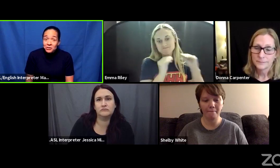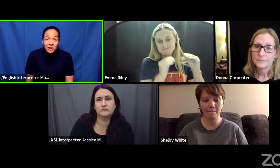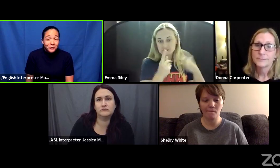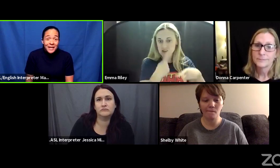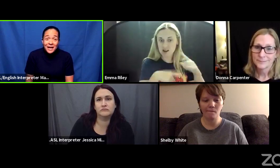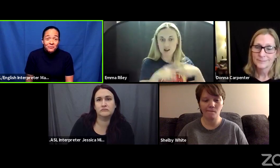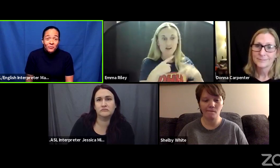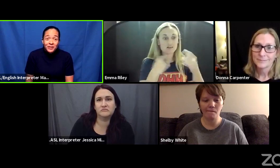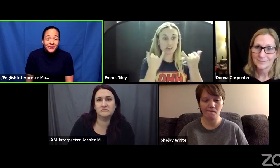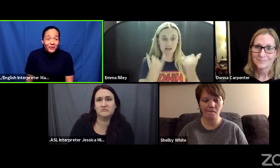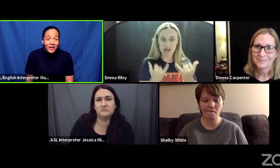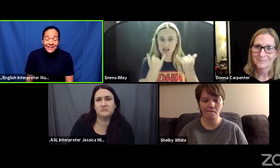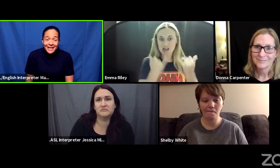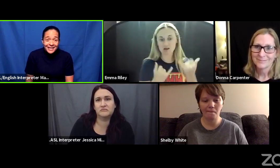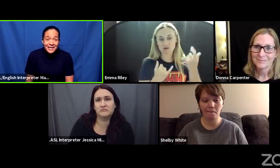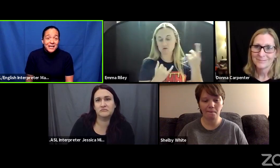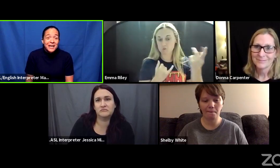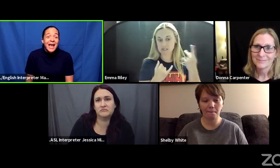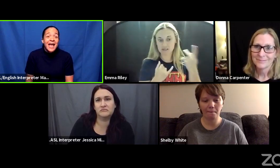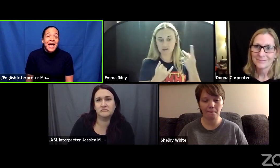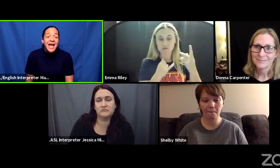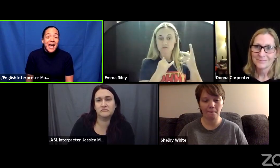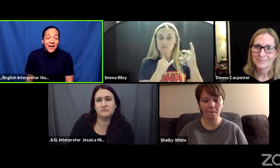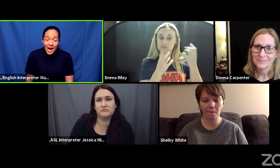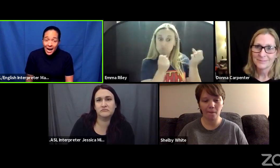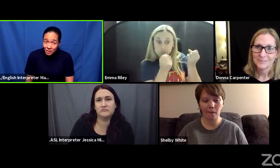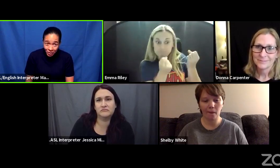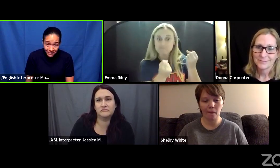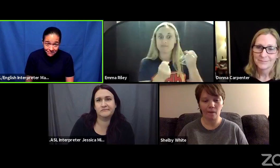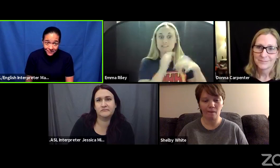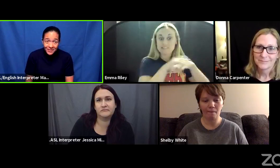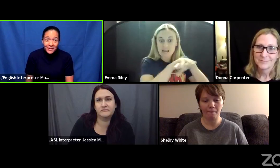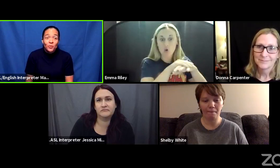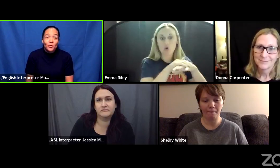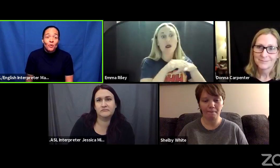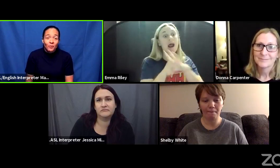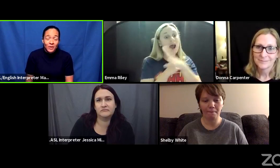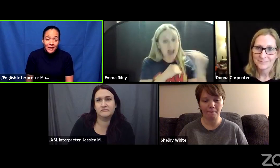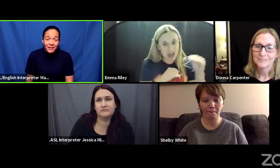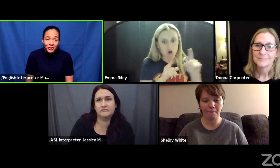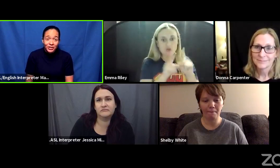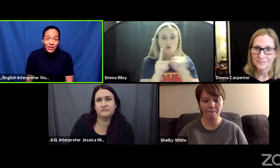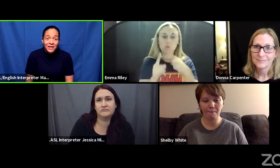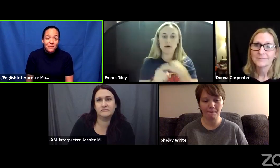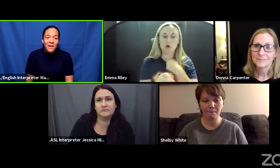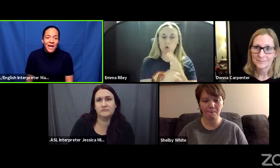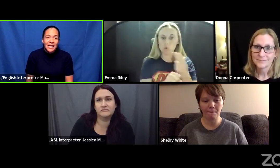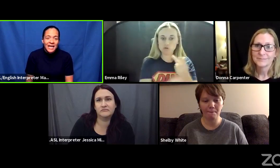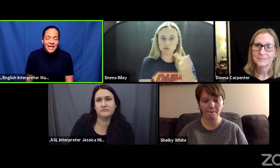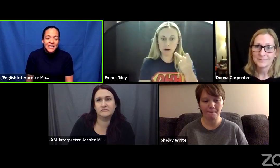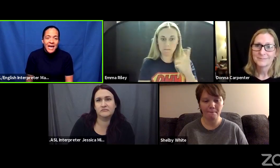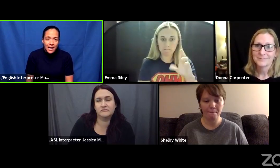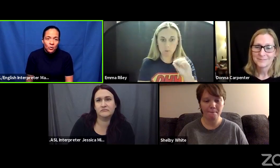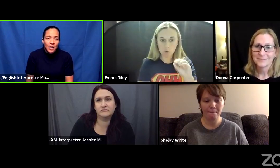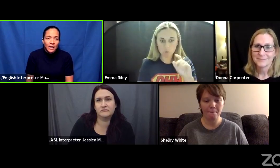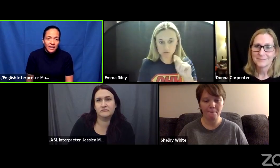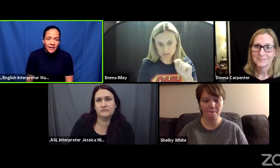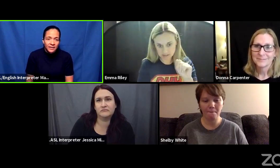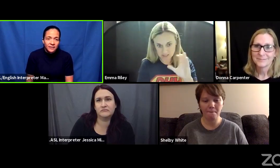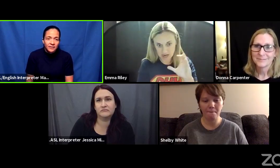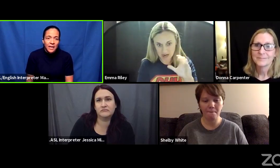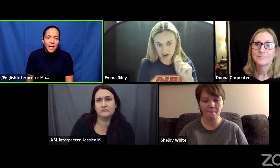He didn't know sign when we started dating, and I taught him through our relationship, and he